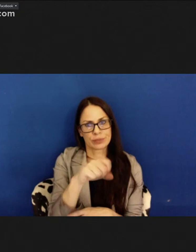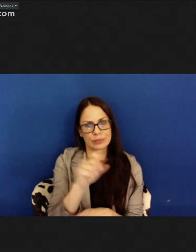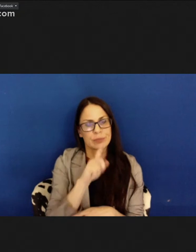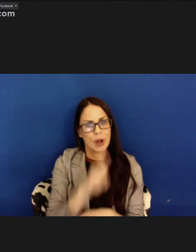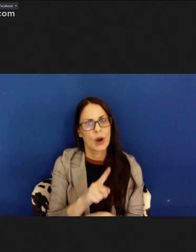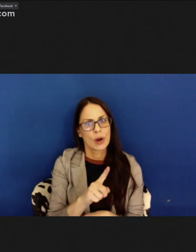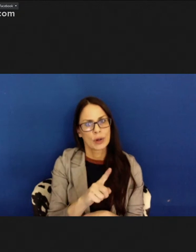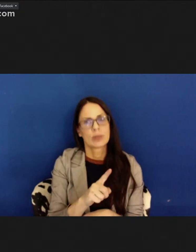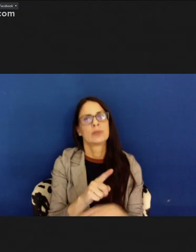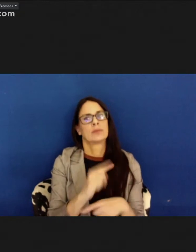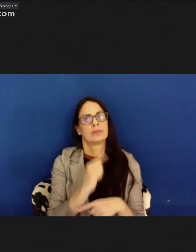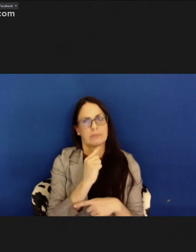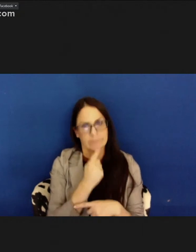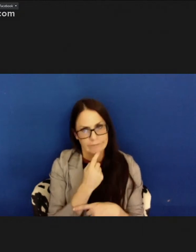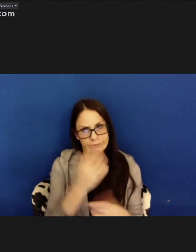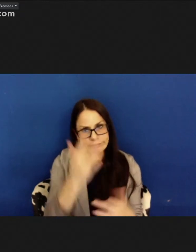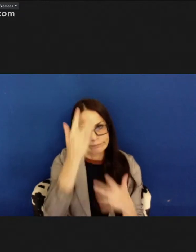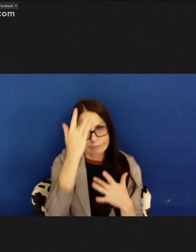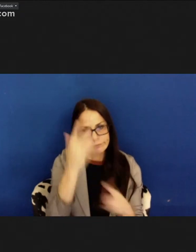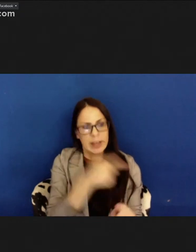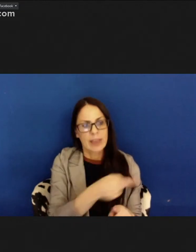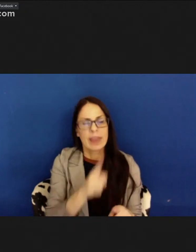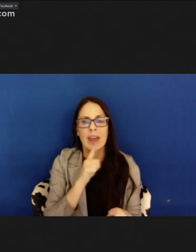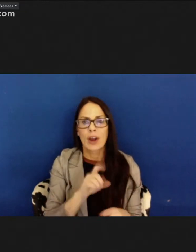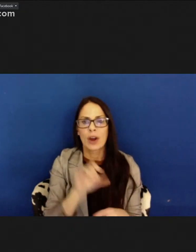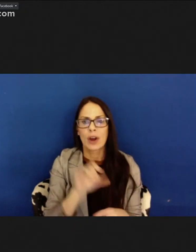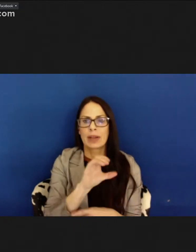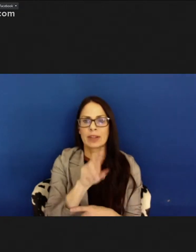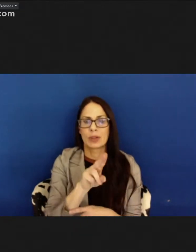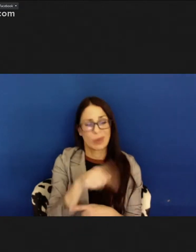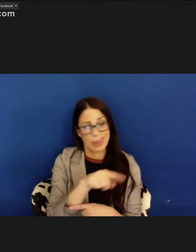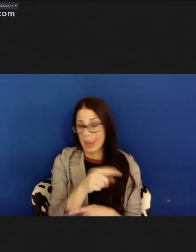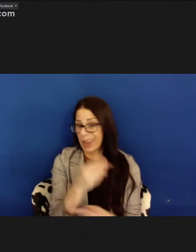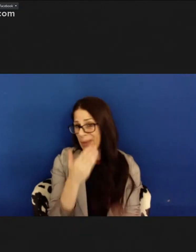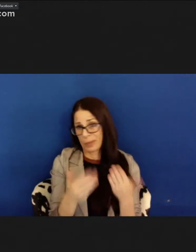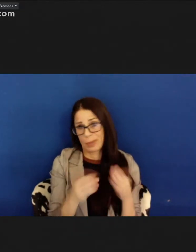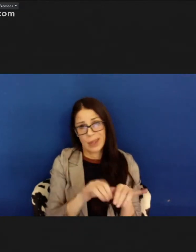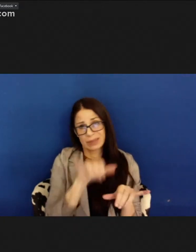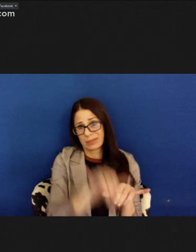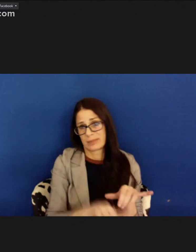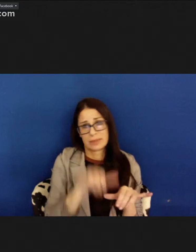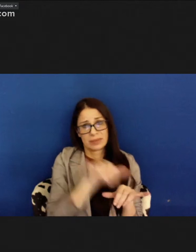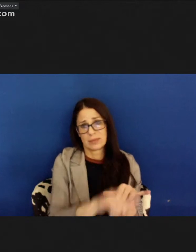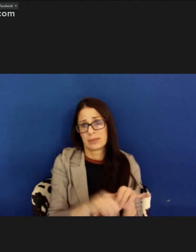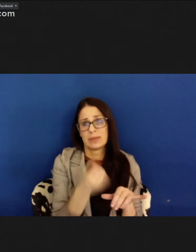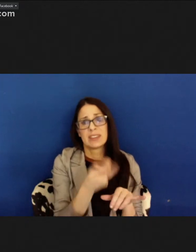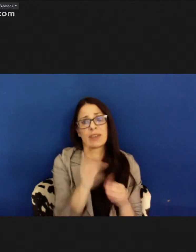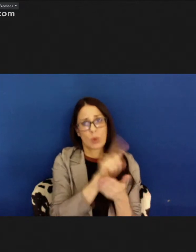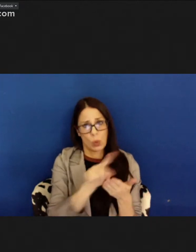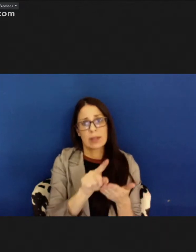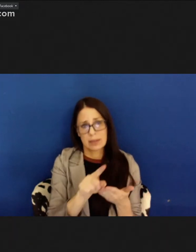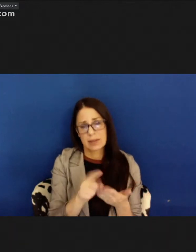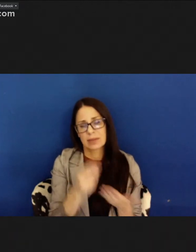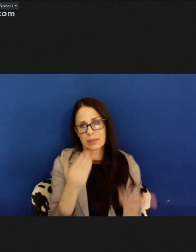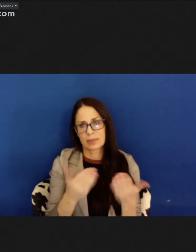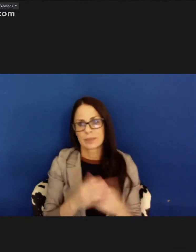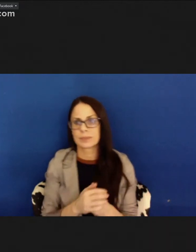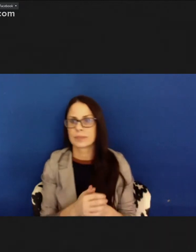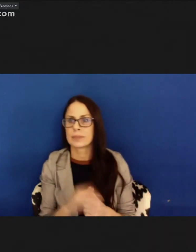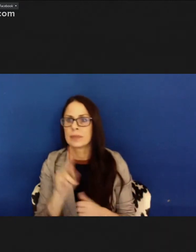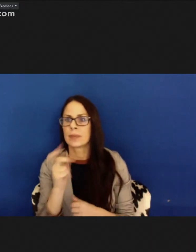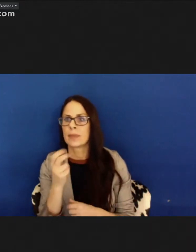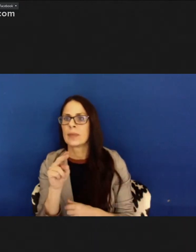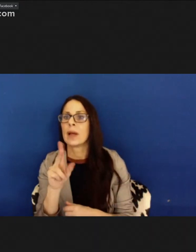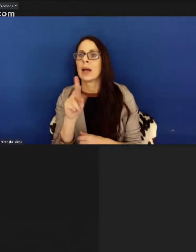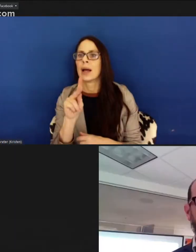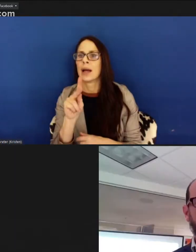our ICU patients that unfortunately might be in the hospital for many weeks to come. All right, let's go to Kevin Larson. Go